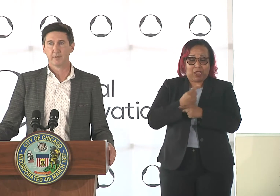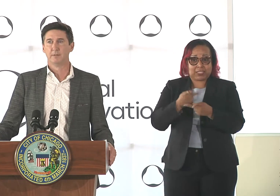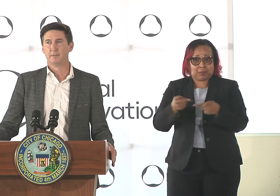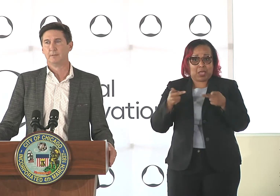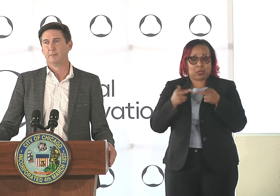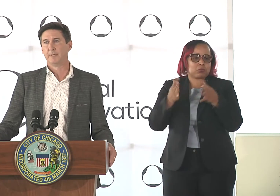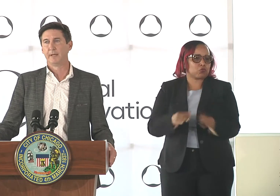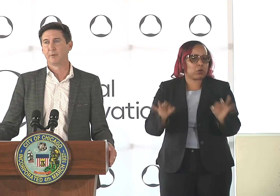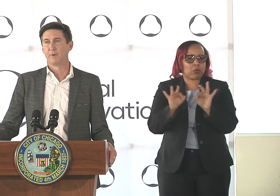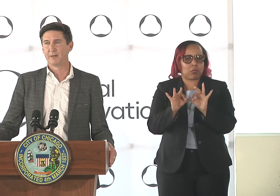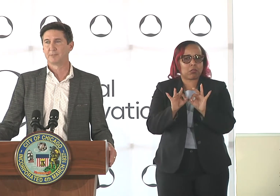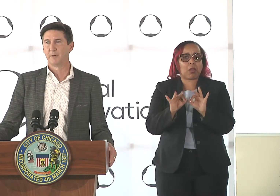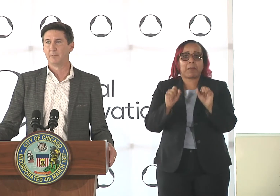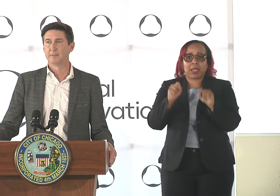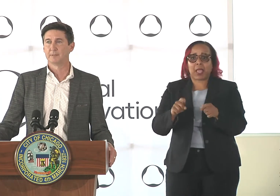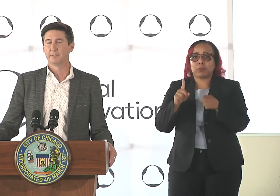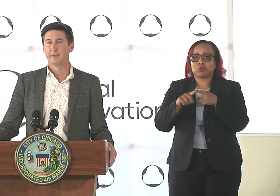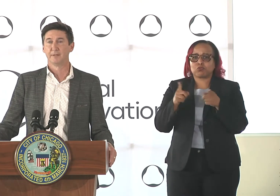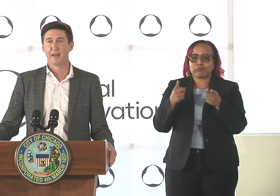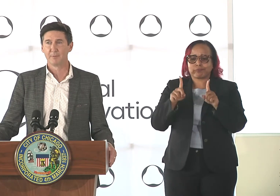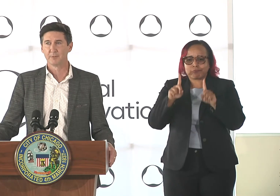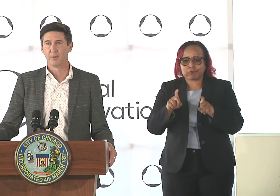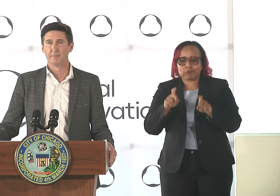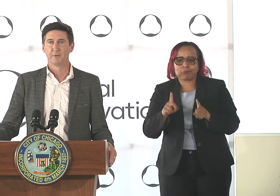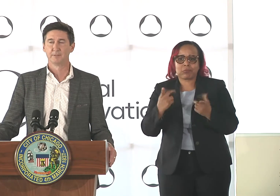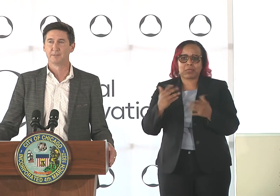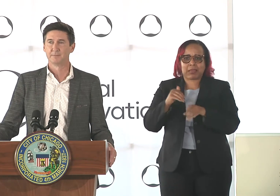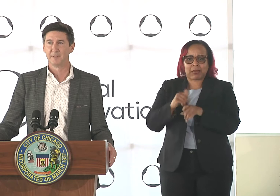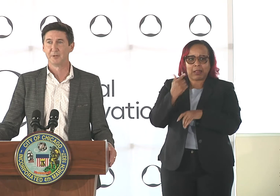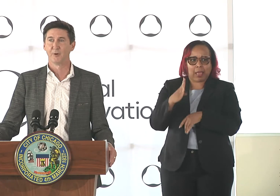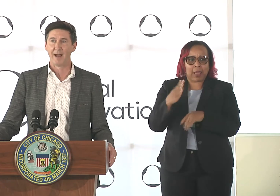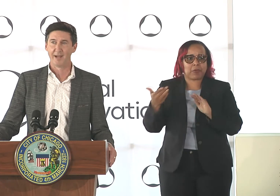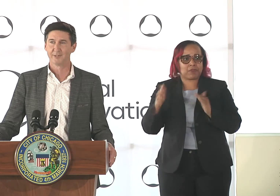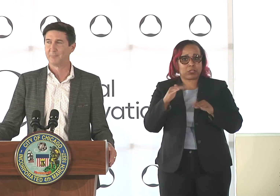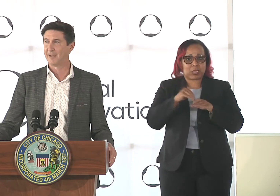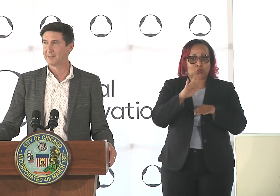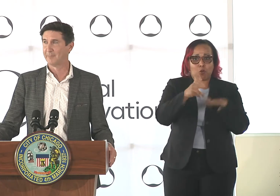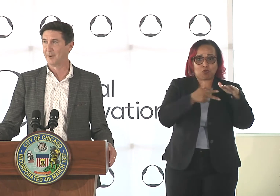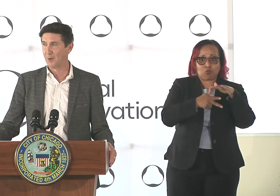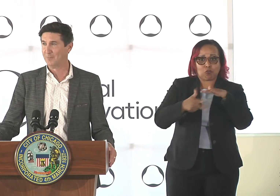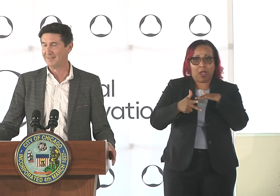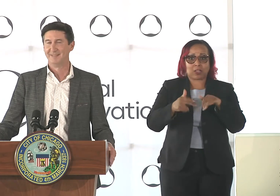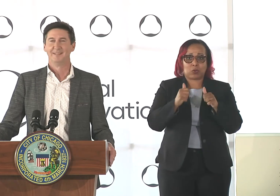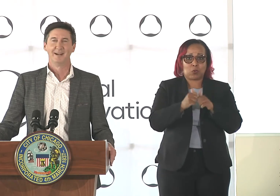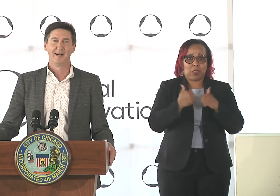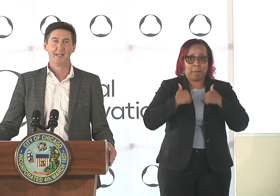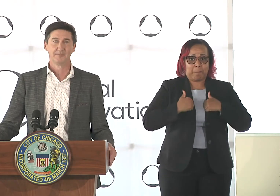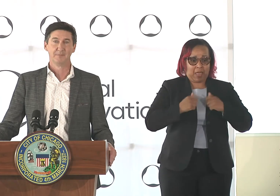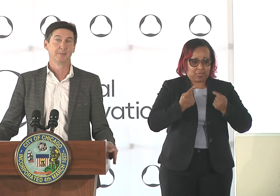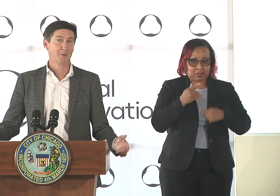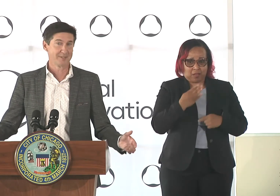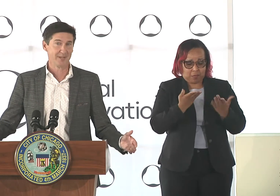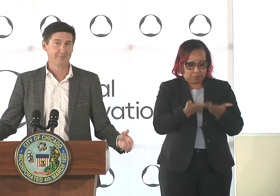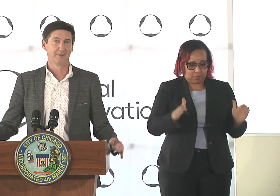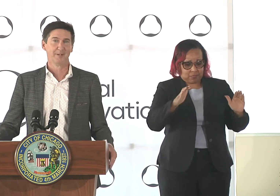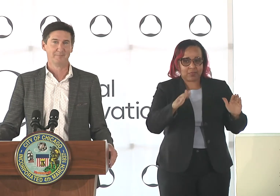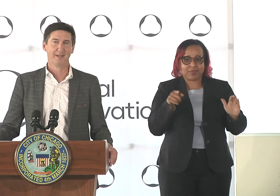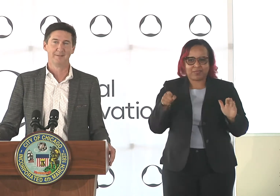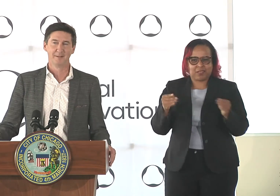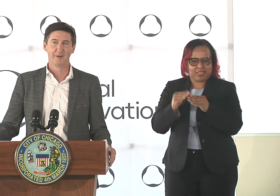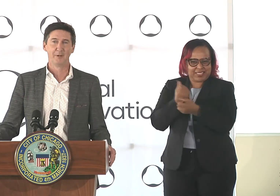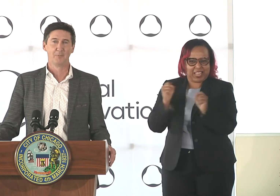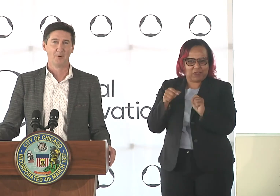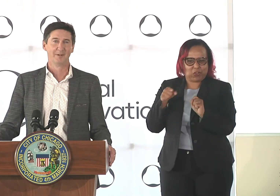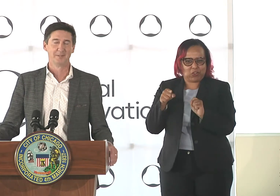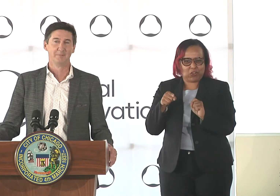was critical. Being able to run experiments in a laboratory versus in your garage or bathtub at home is much safer